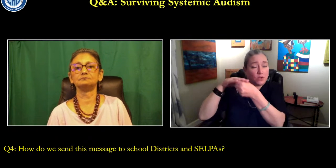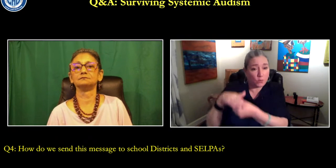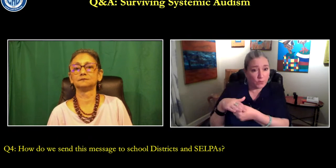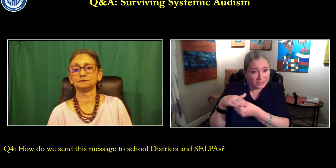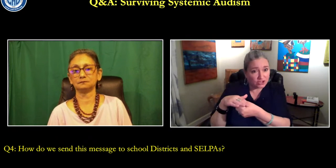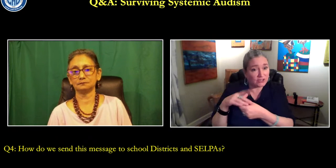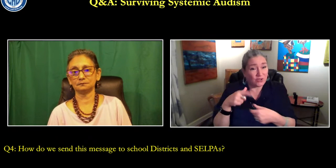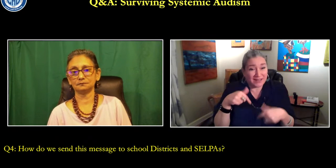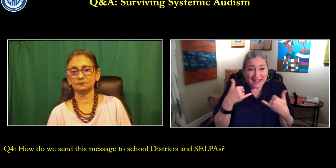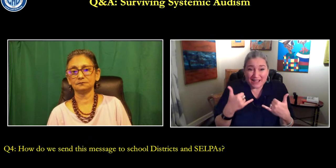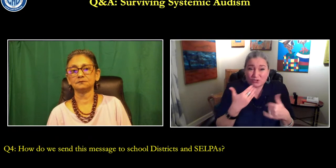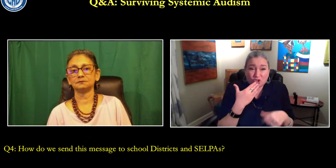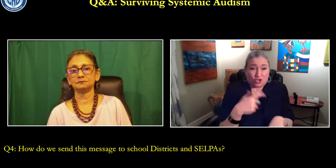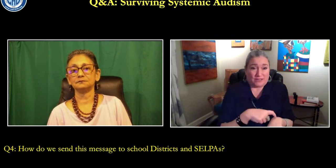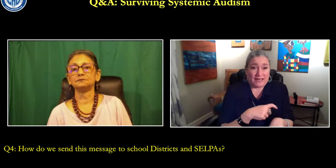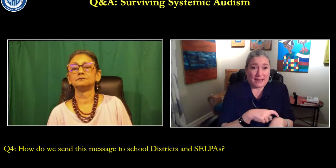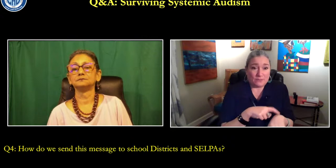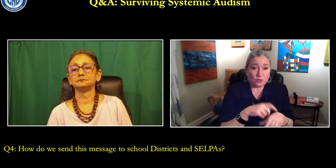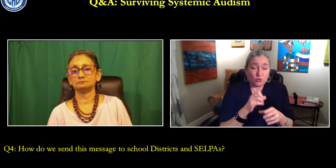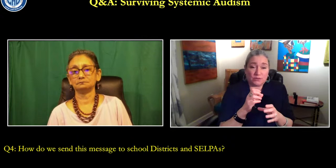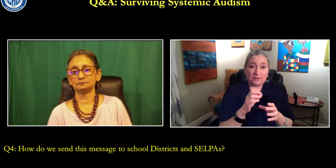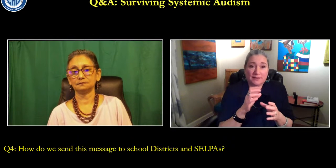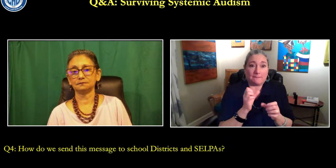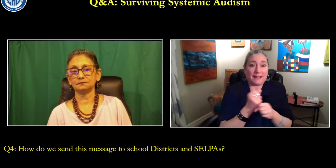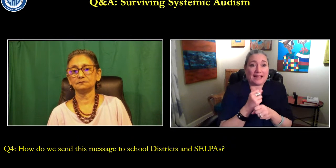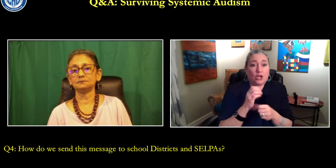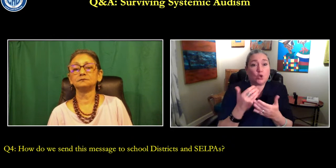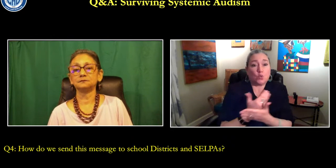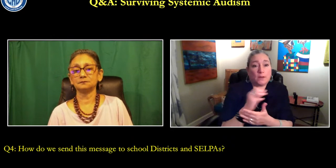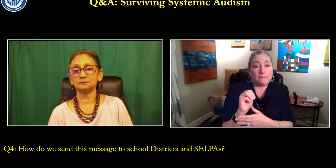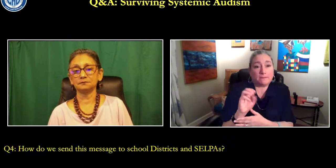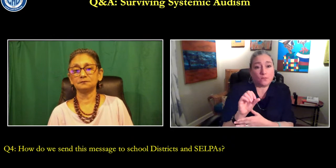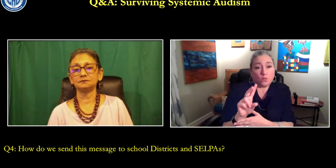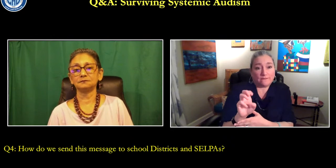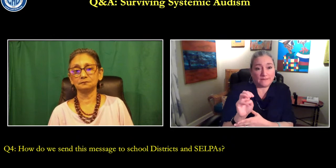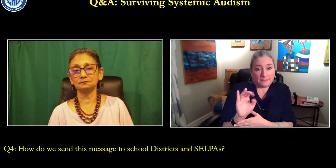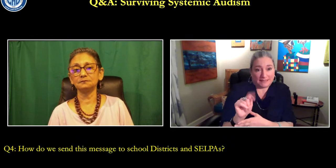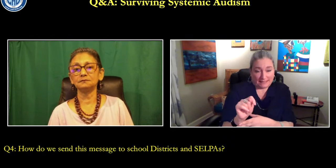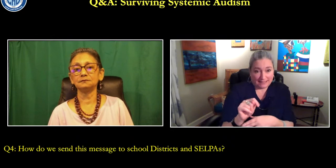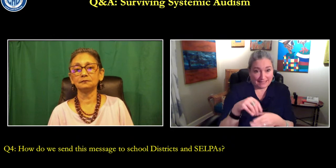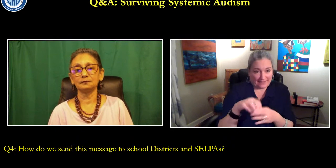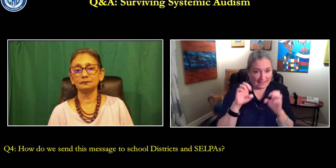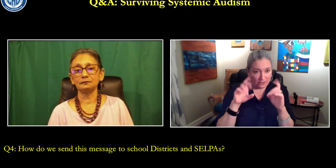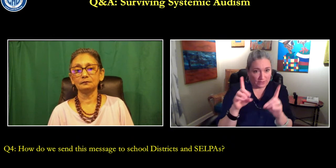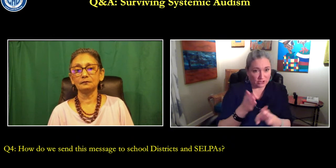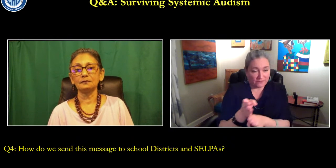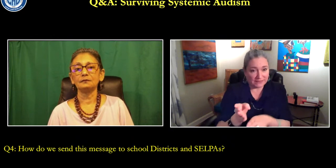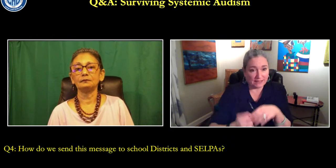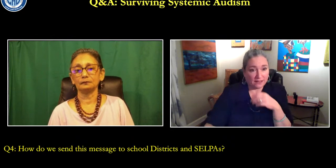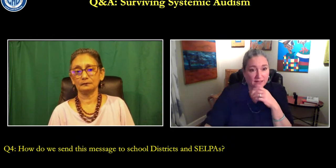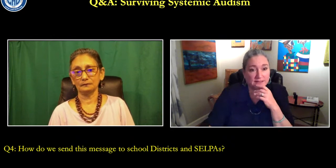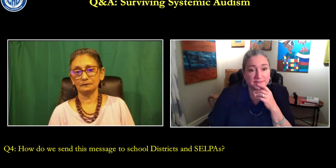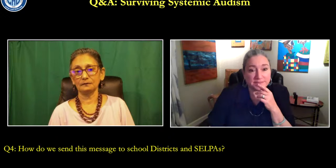anti-racist? That's opening the doors for exploring other systems of oppression. Now is a good time to